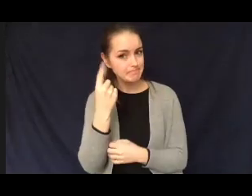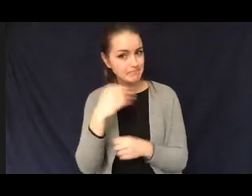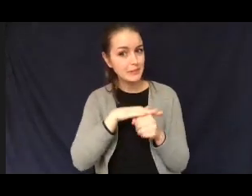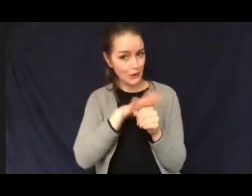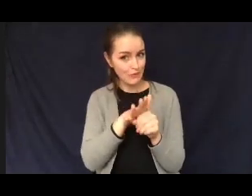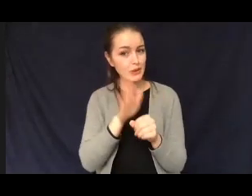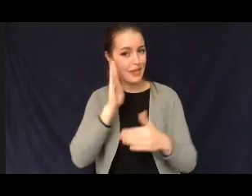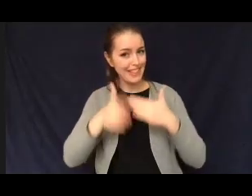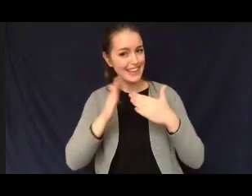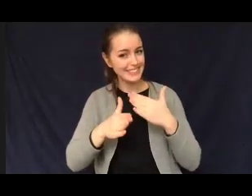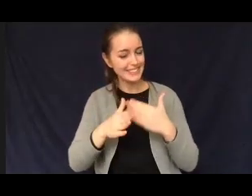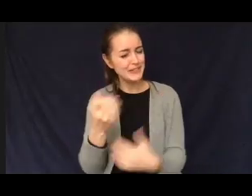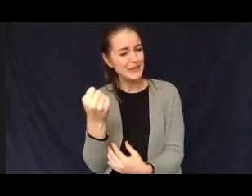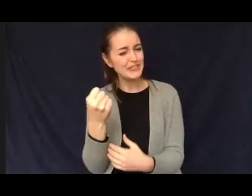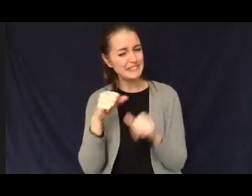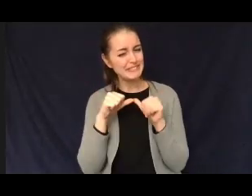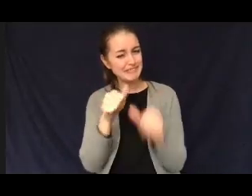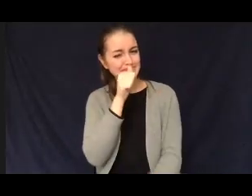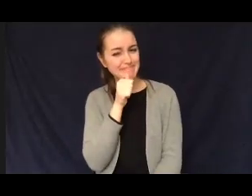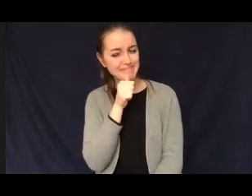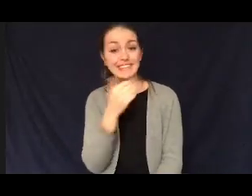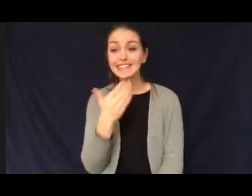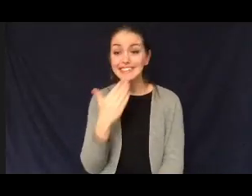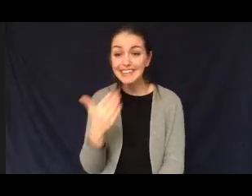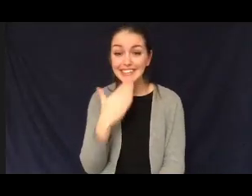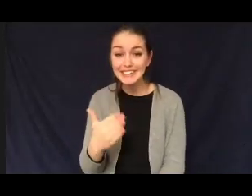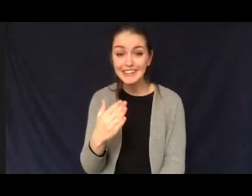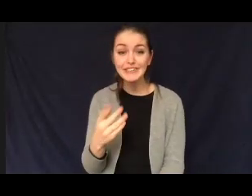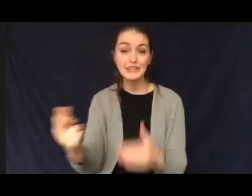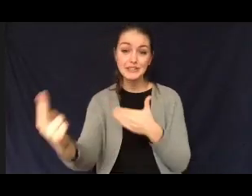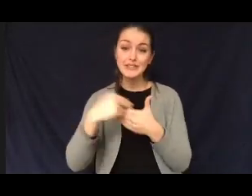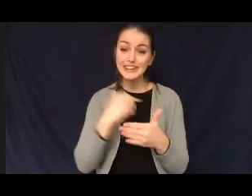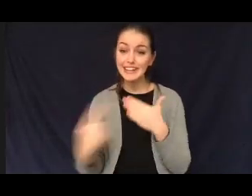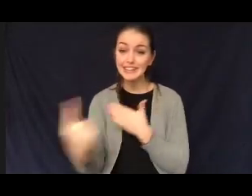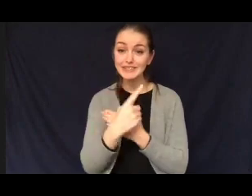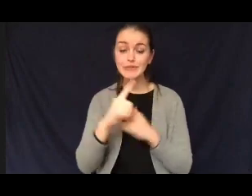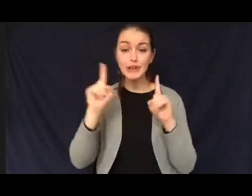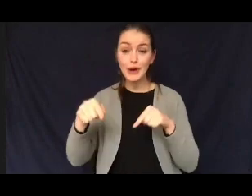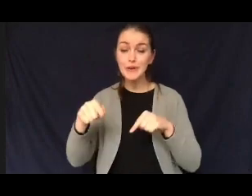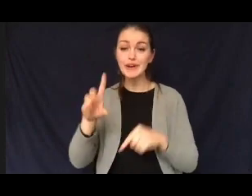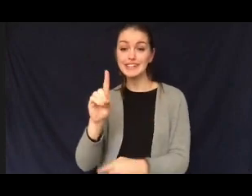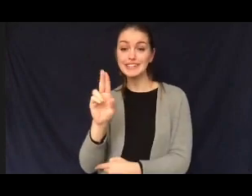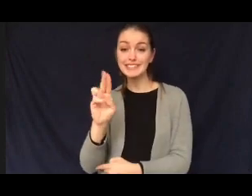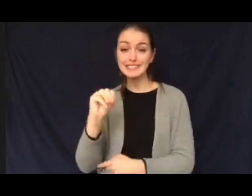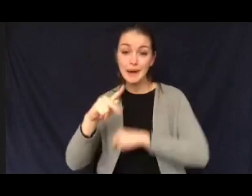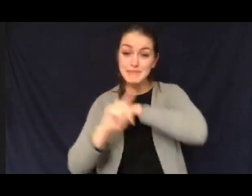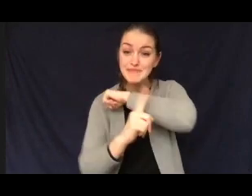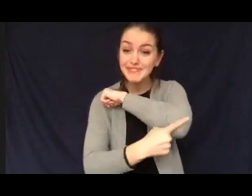friends. Hang in there. Thank you so much. And join me next week. We get to go to the dump. How exciting is